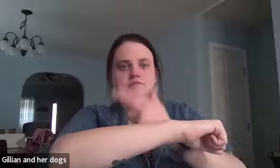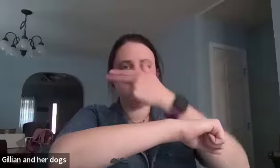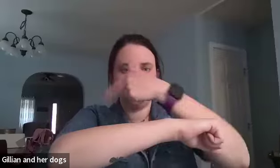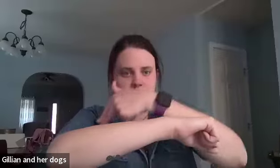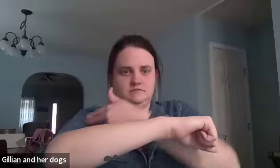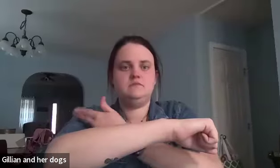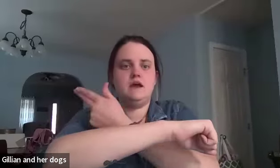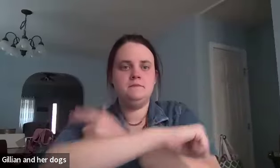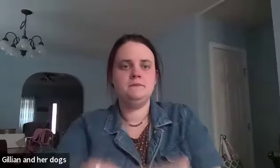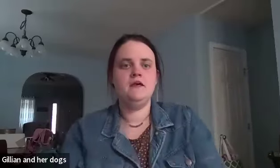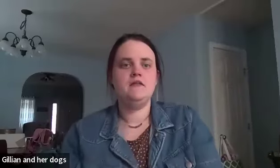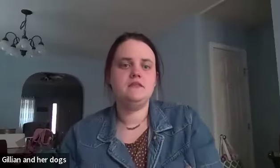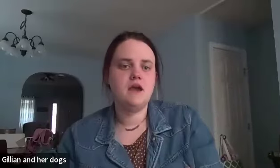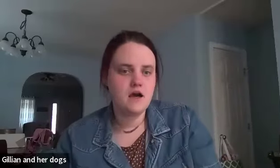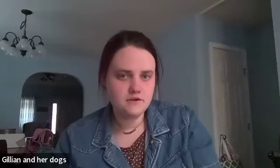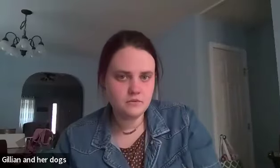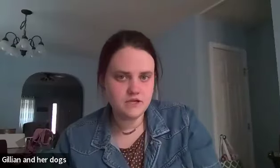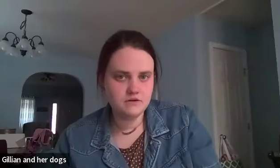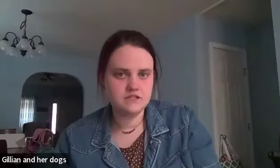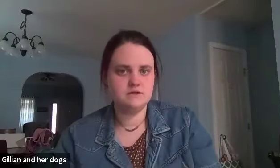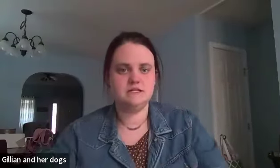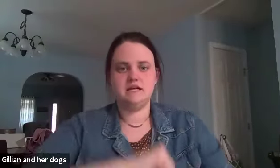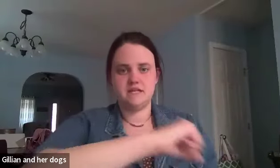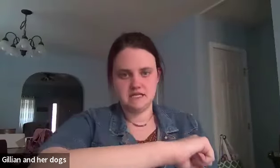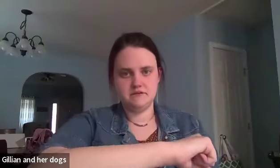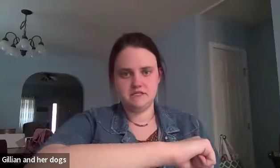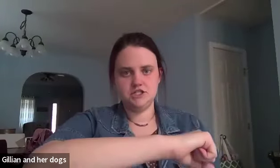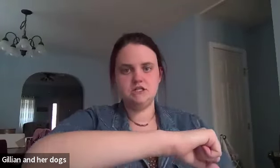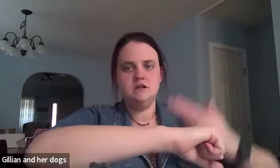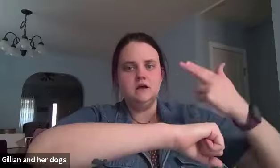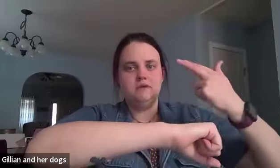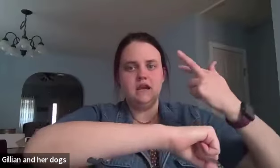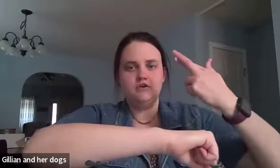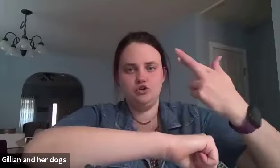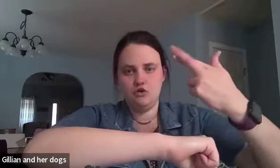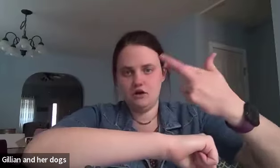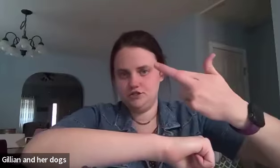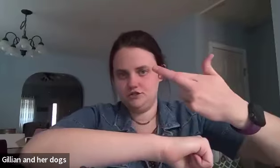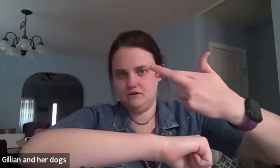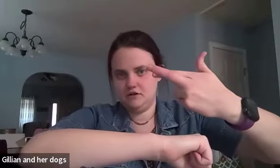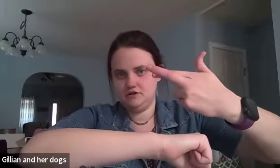motion. Okay. The other way you can do it is again that same position, but now you cross your two